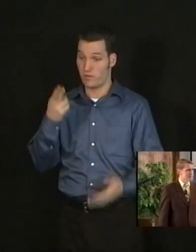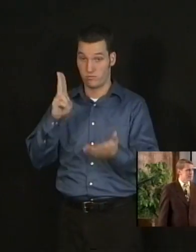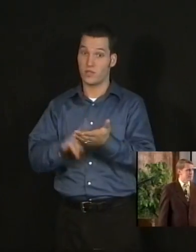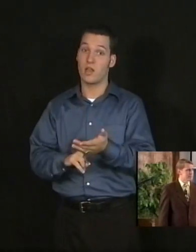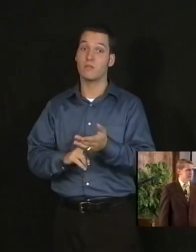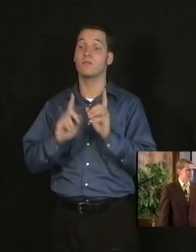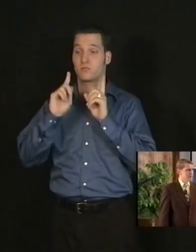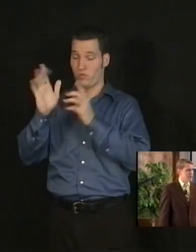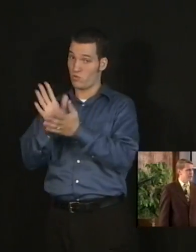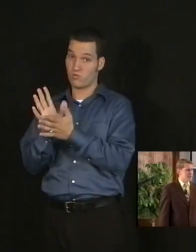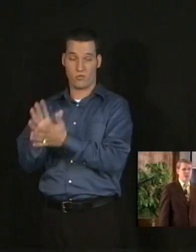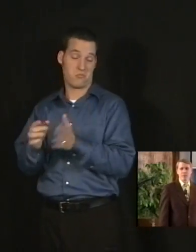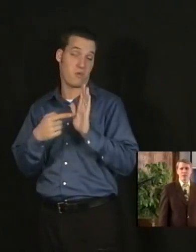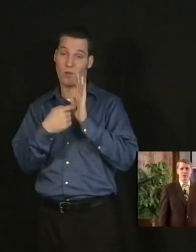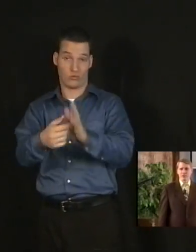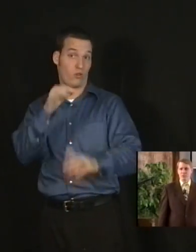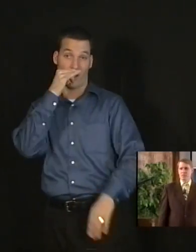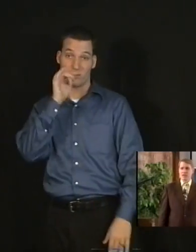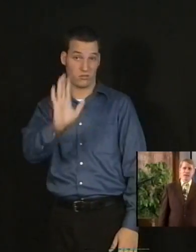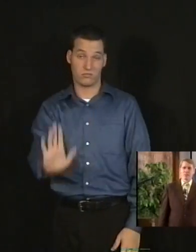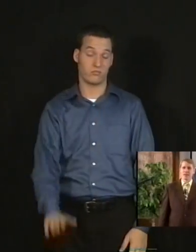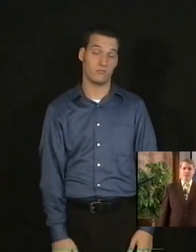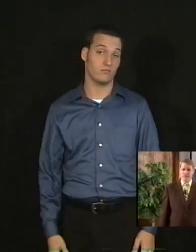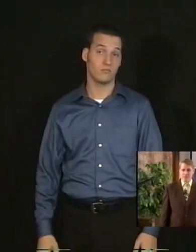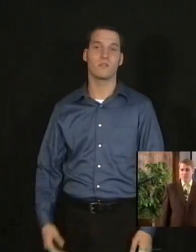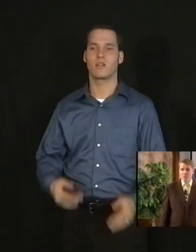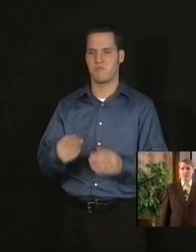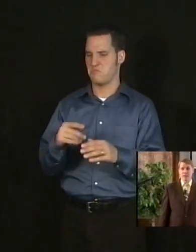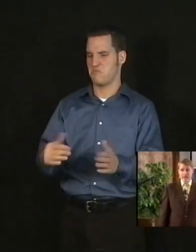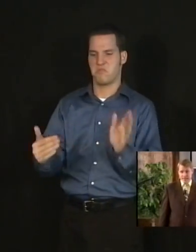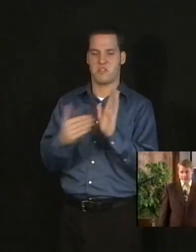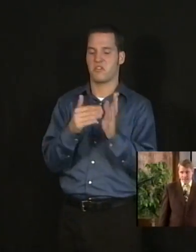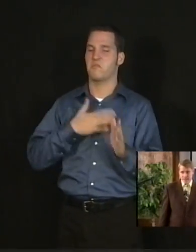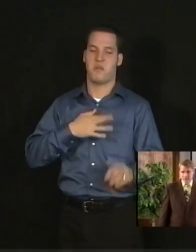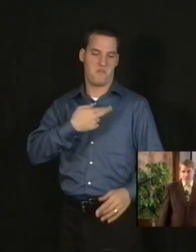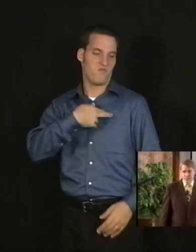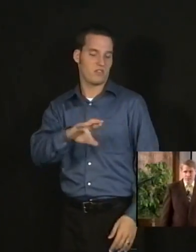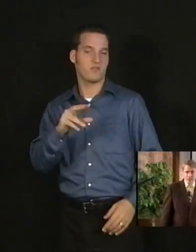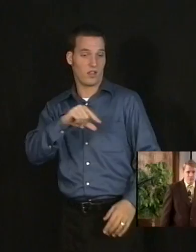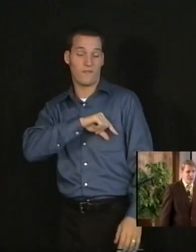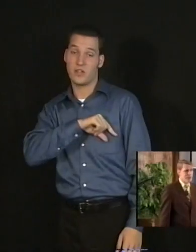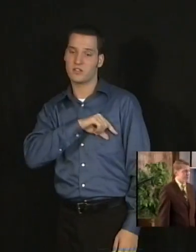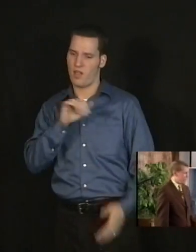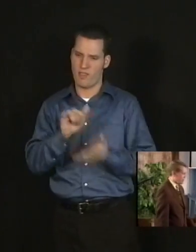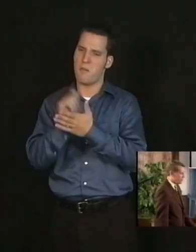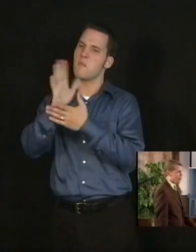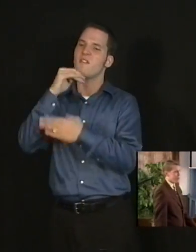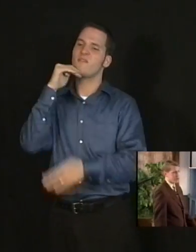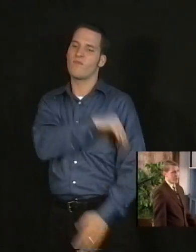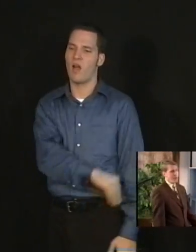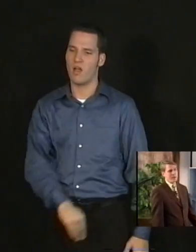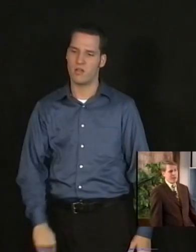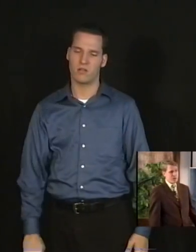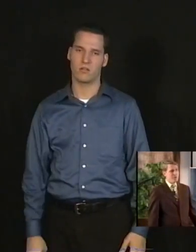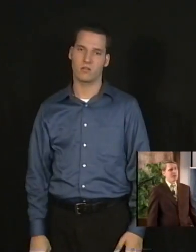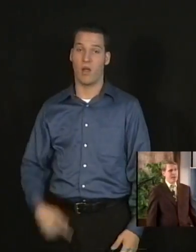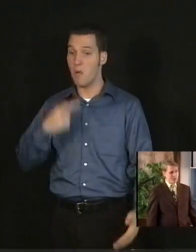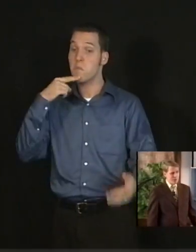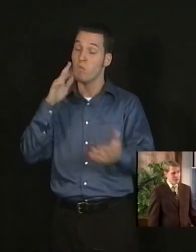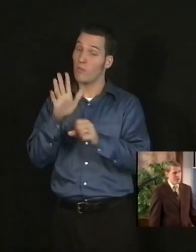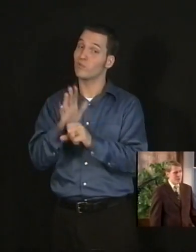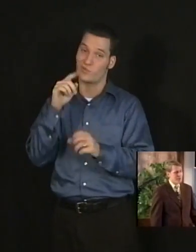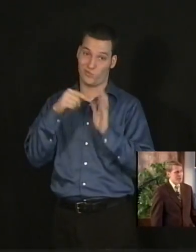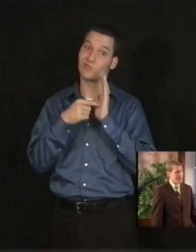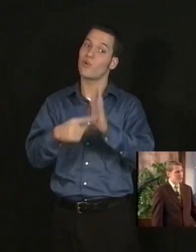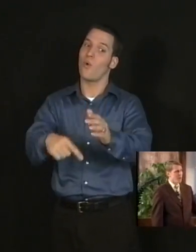kid. You say it's against my religious convictions to lie to my kids, and that movie's a lie. Okay? But I guarantee it'll be shown this year and next year and the